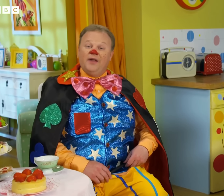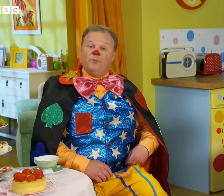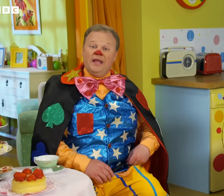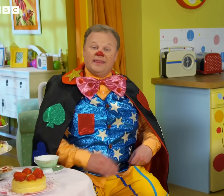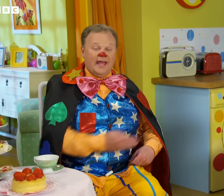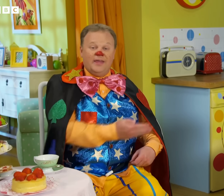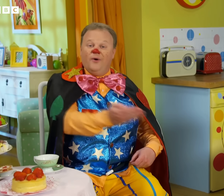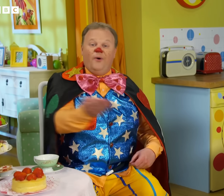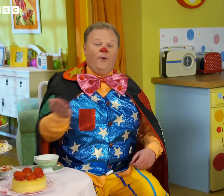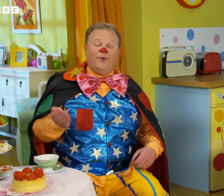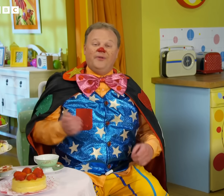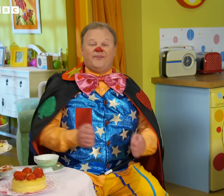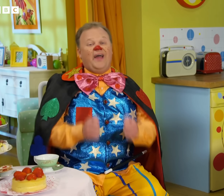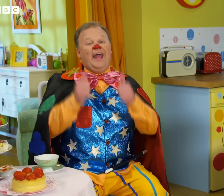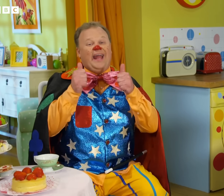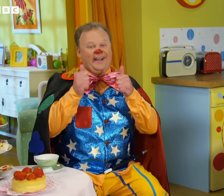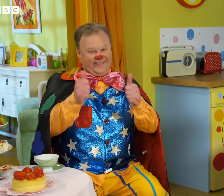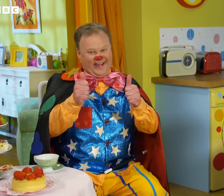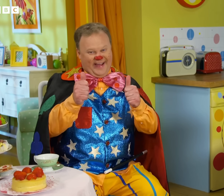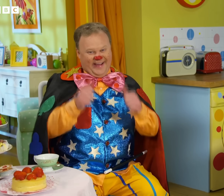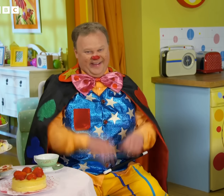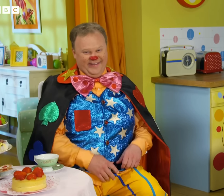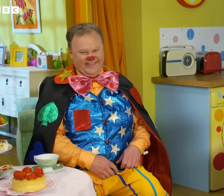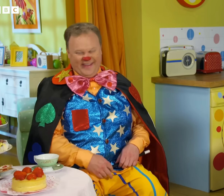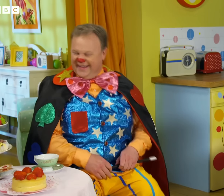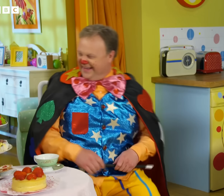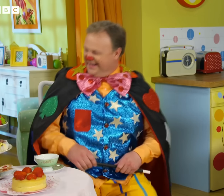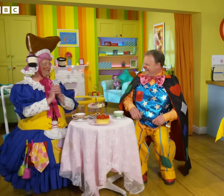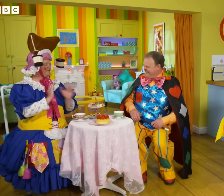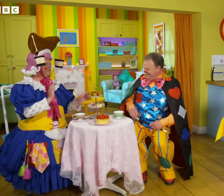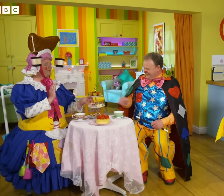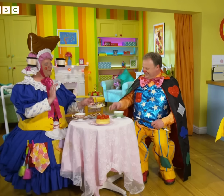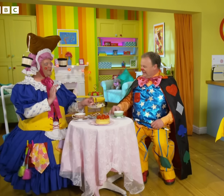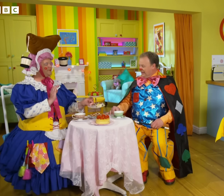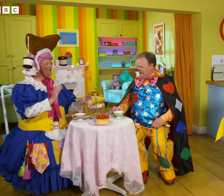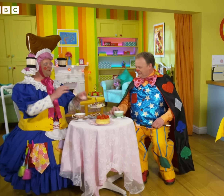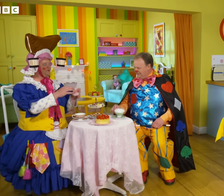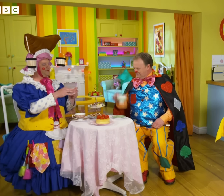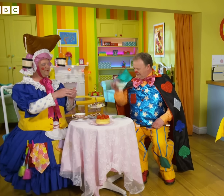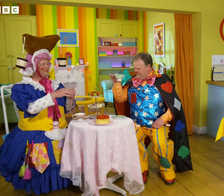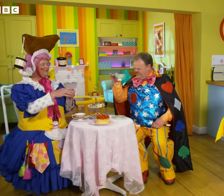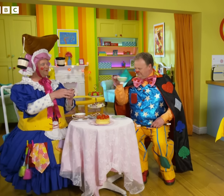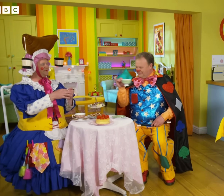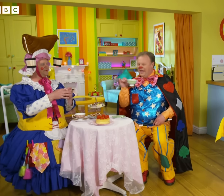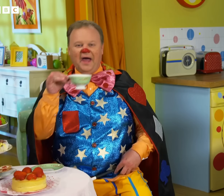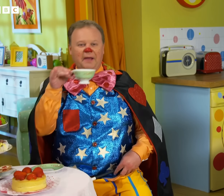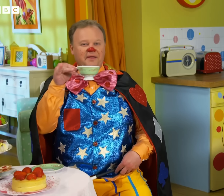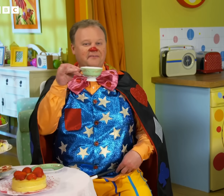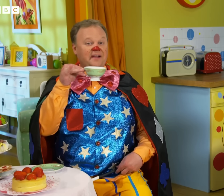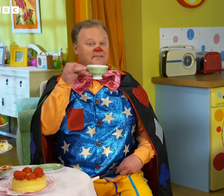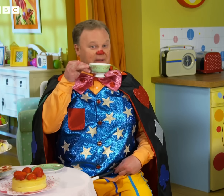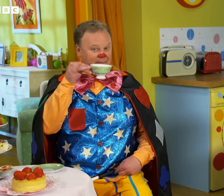we think you're all shining stars. Hello. I'm the great